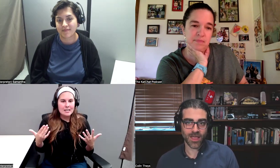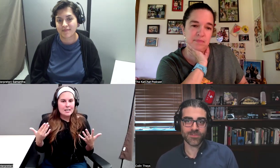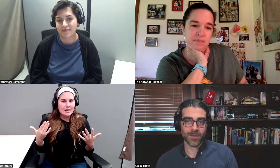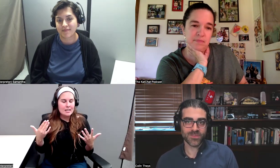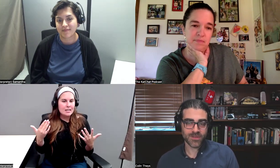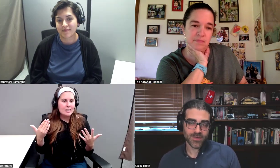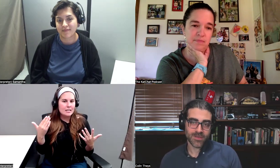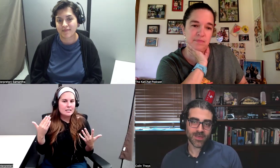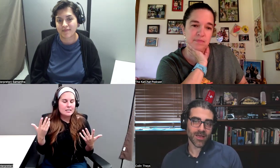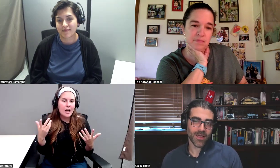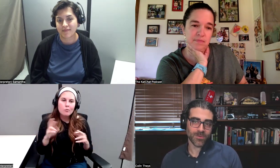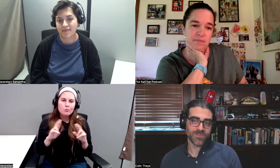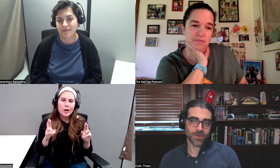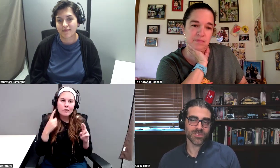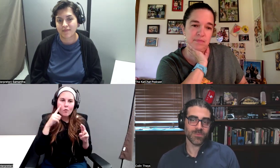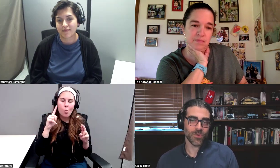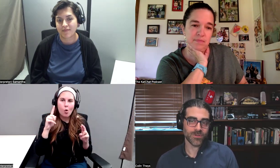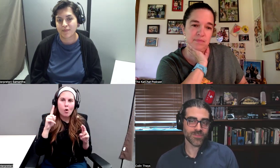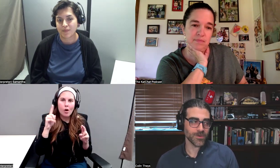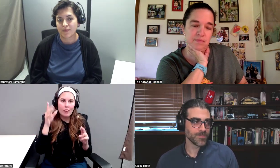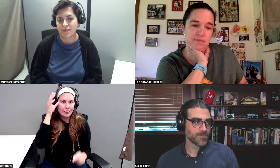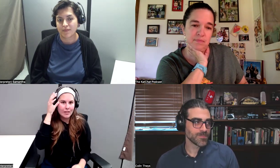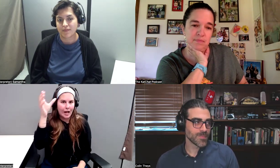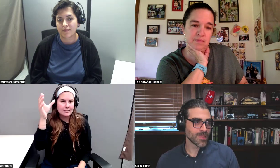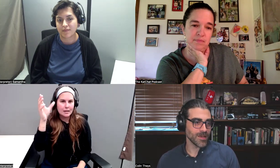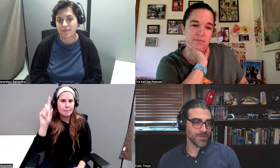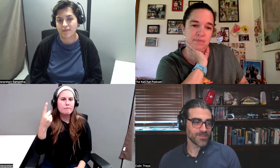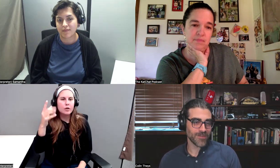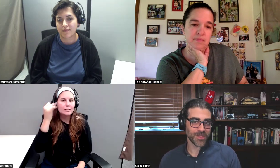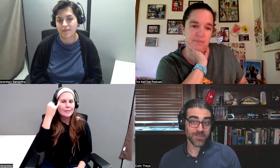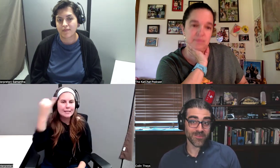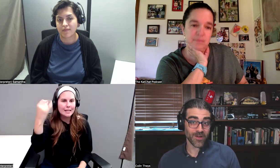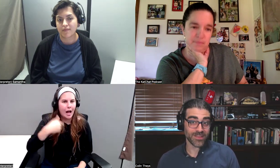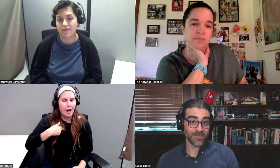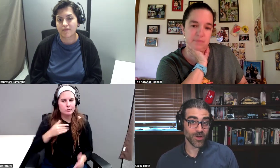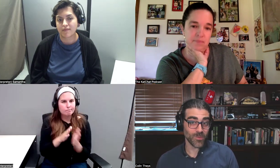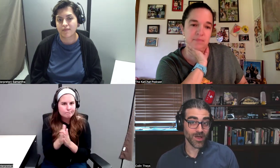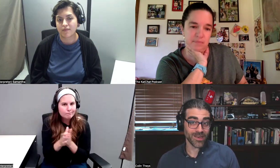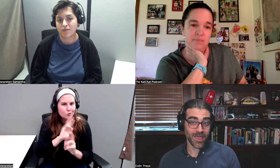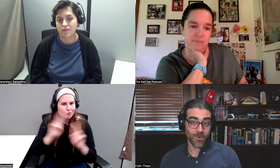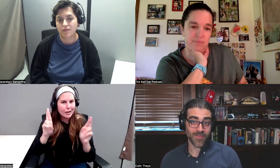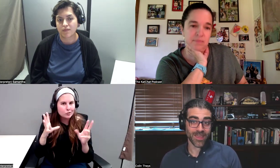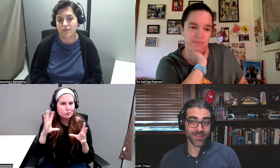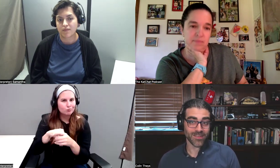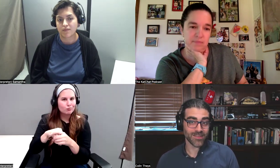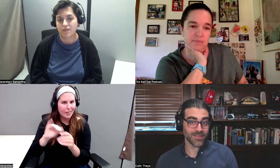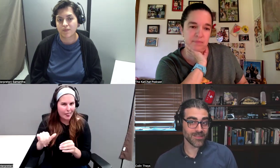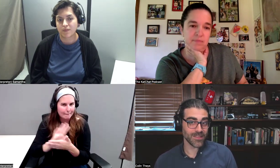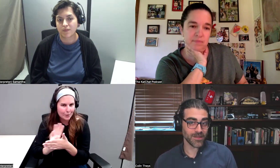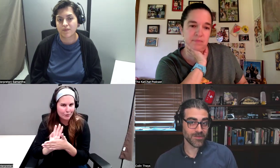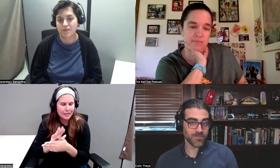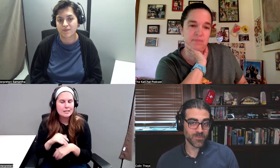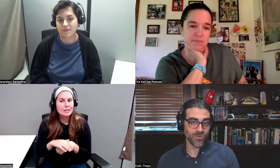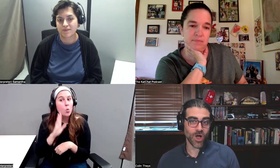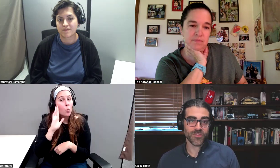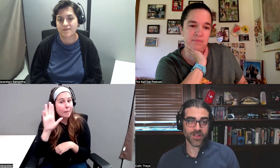of the concept, I was on board. So it's definitely going to be a very difficult one, and one that